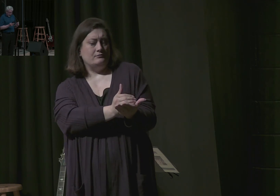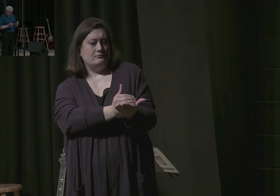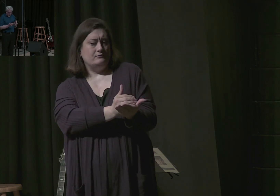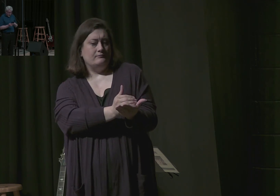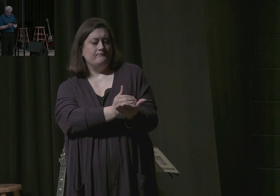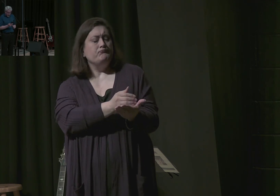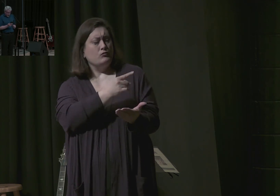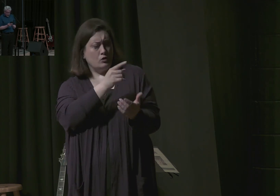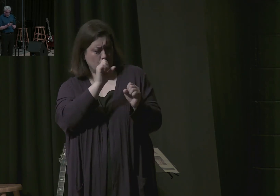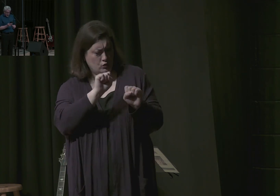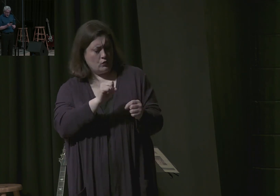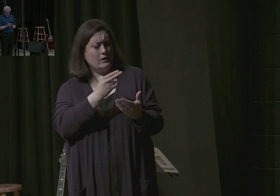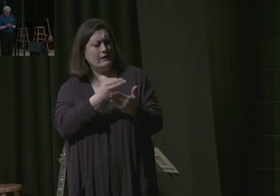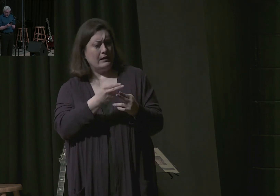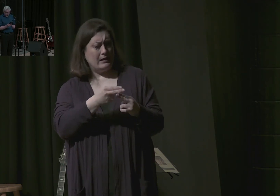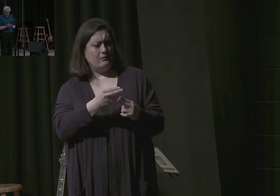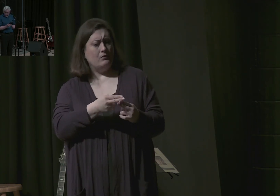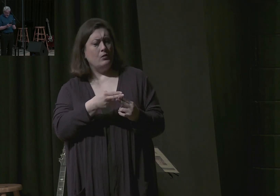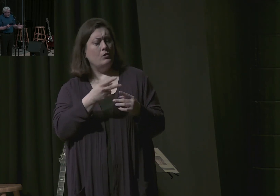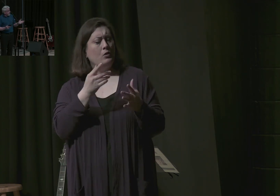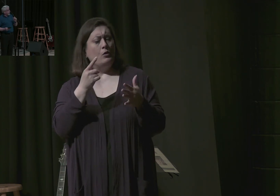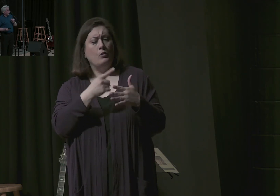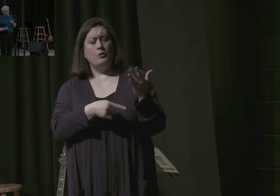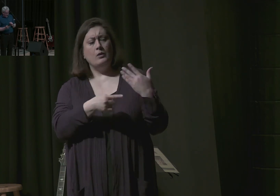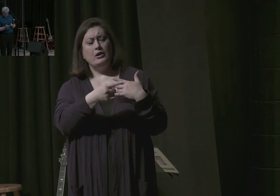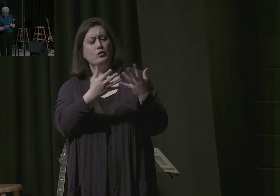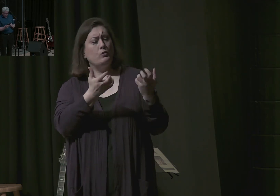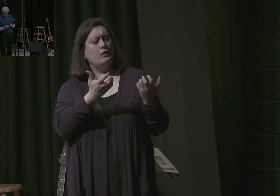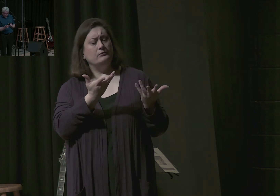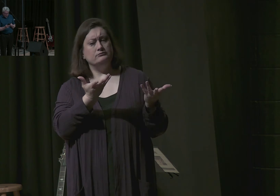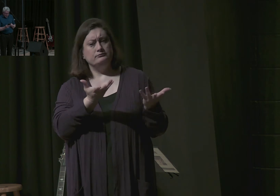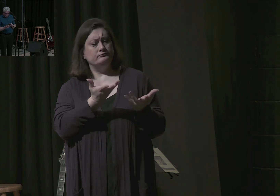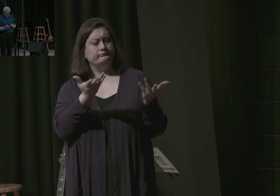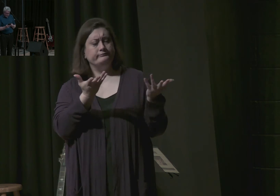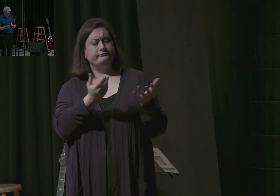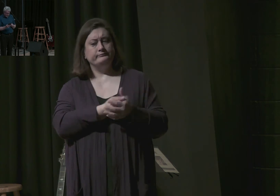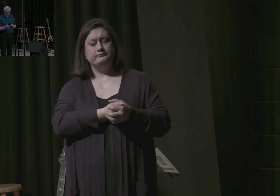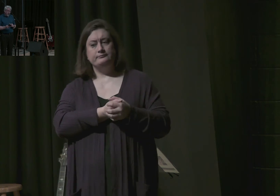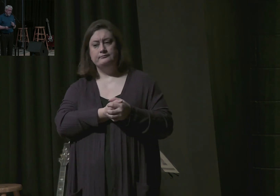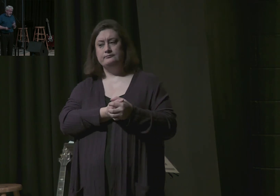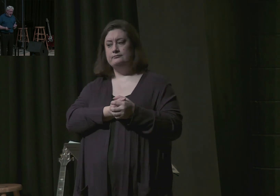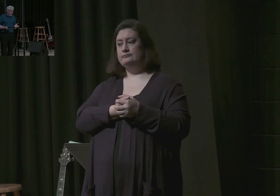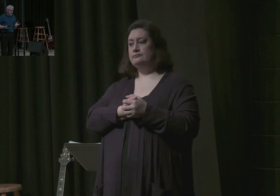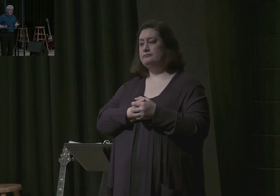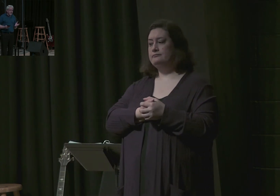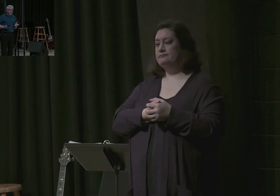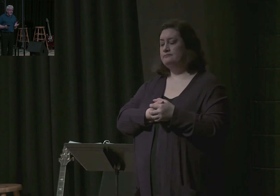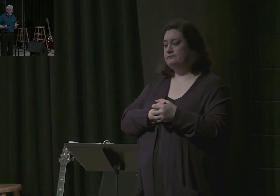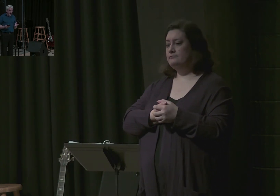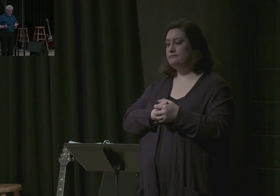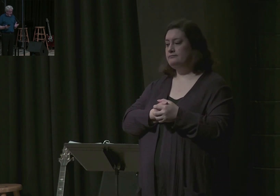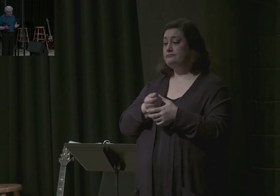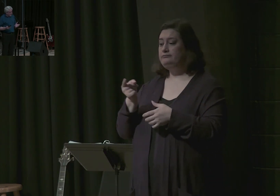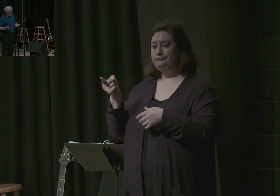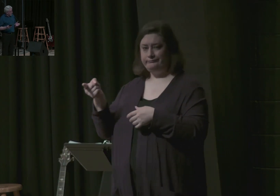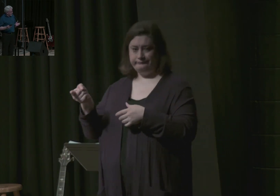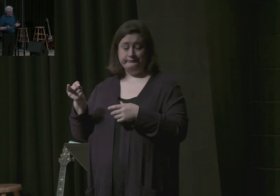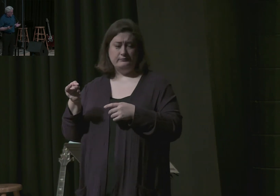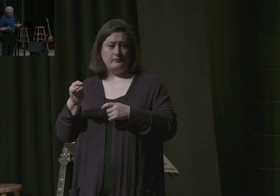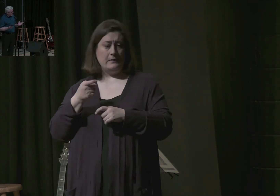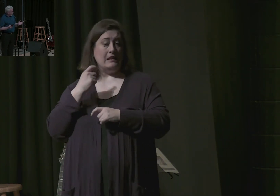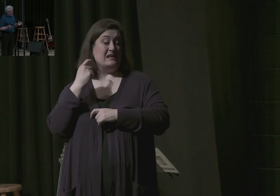can name his wages and even work for them. But Laban, as